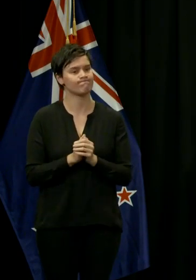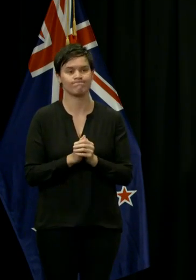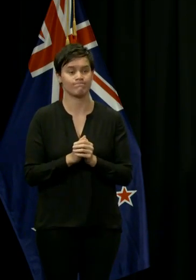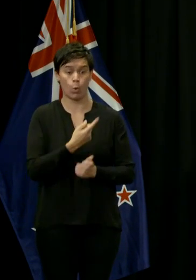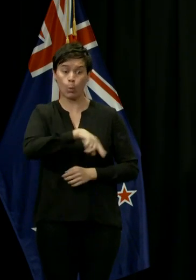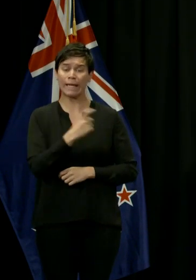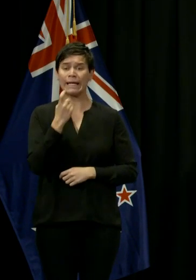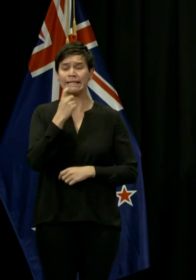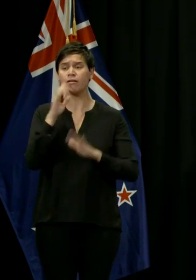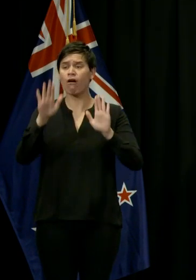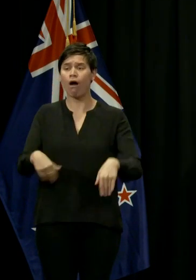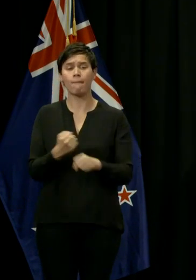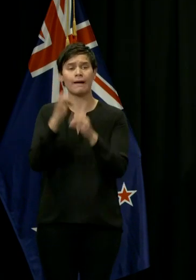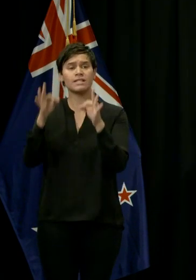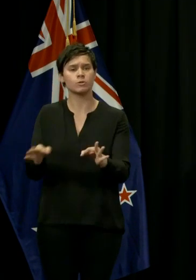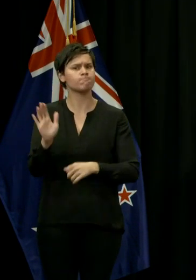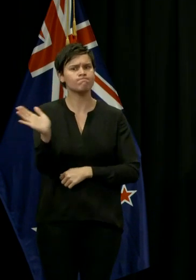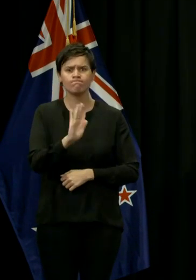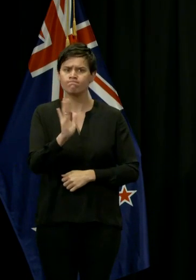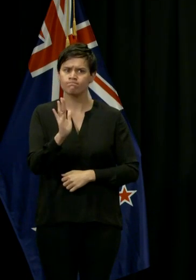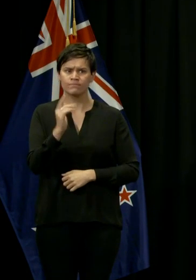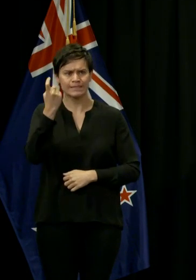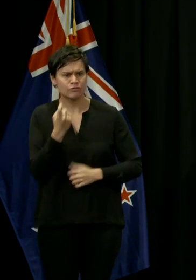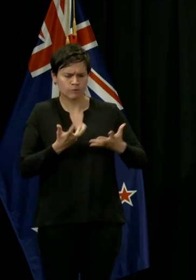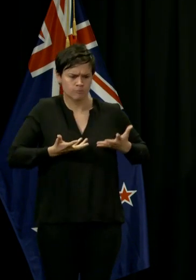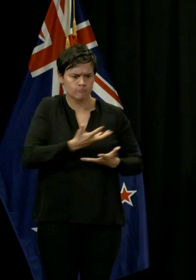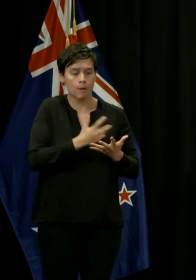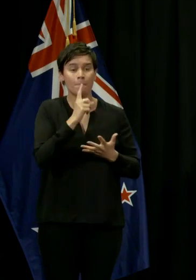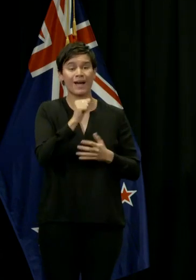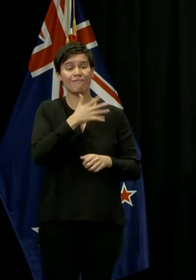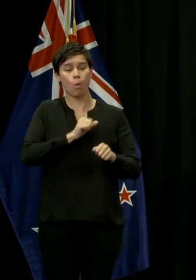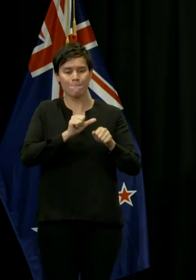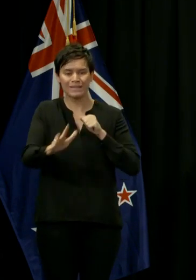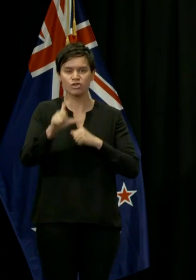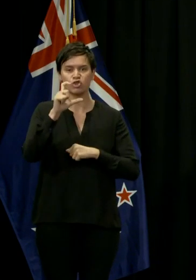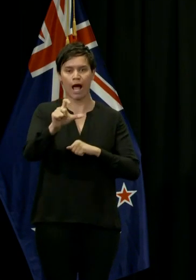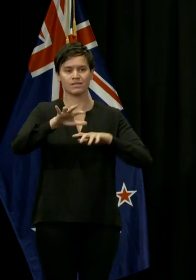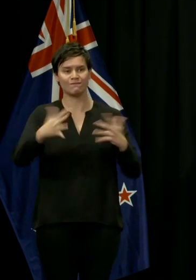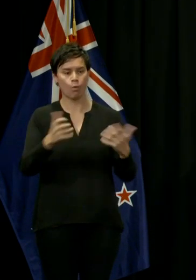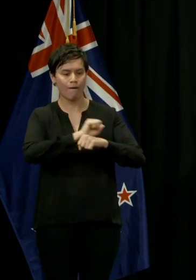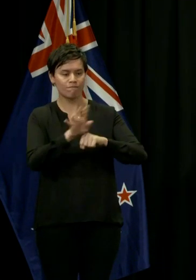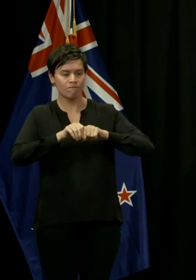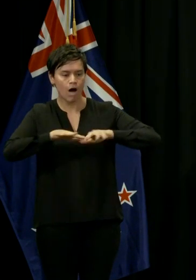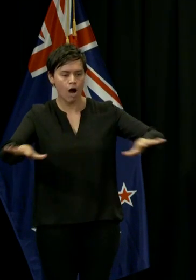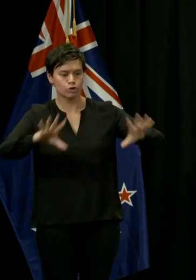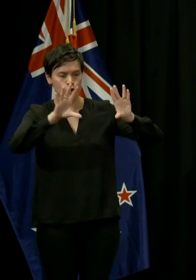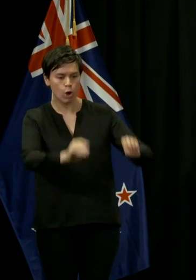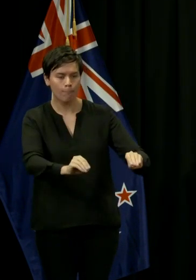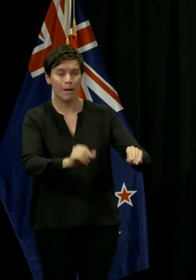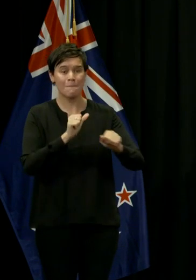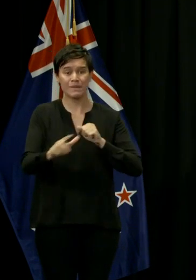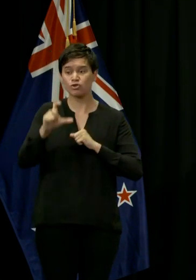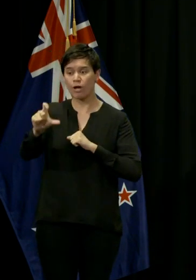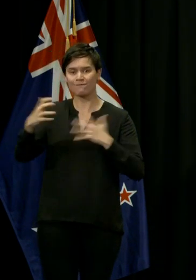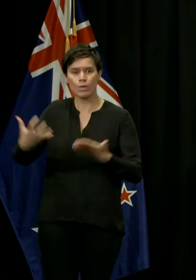lightly, but it is our best chance to slow the virus and to save lives. Let me set out